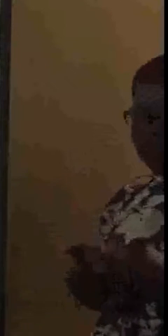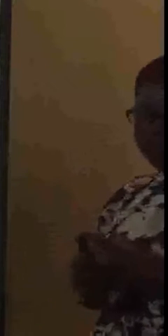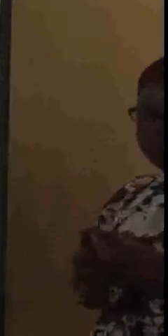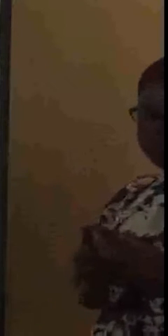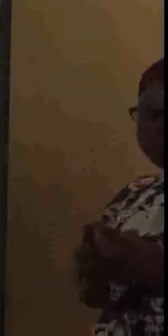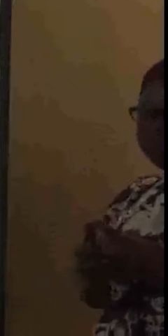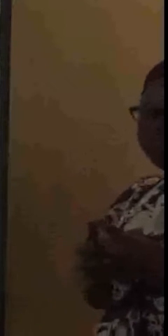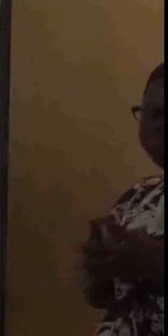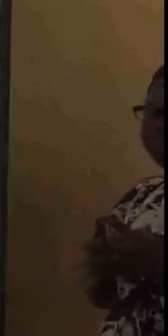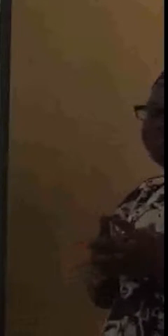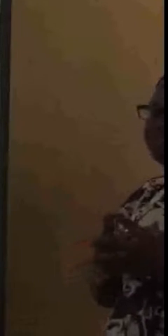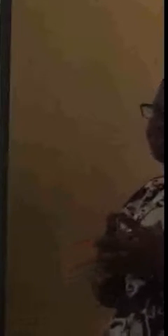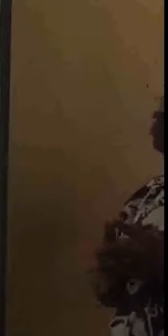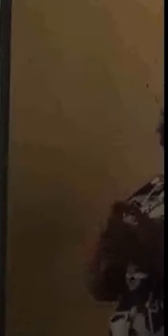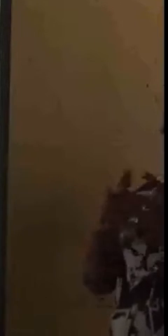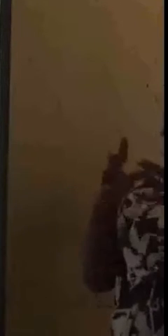power.